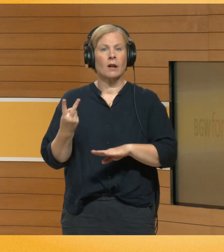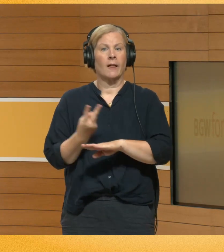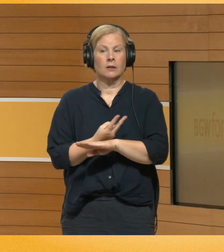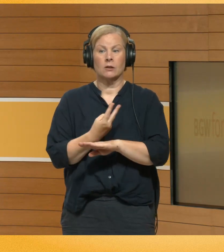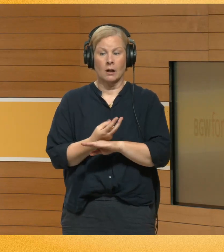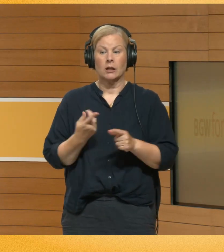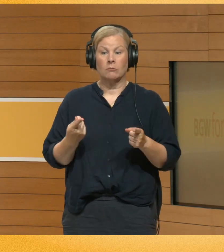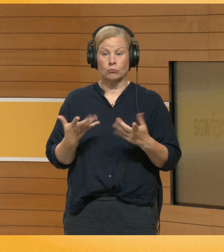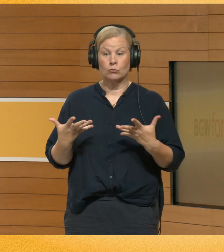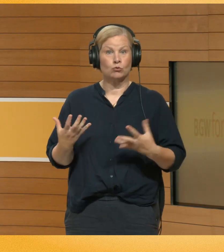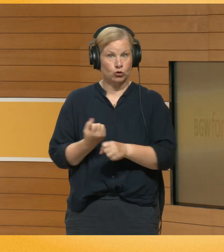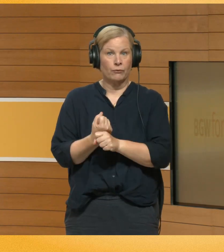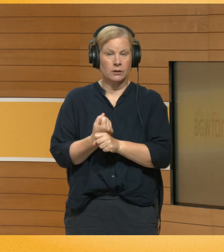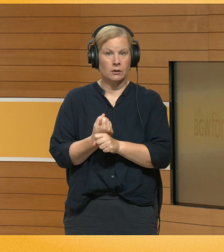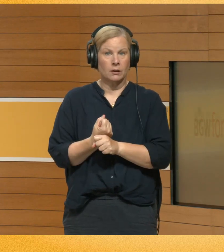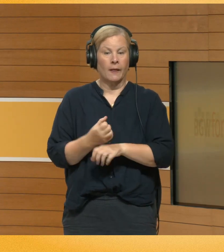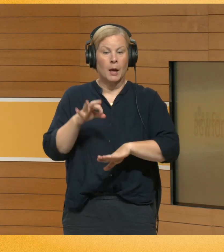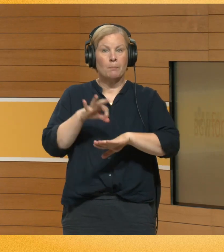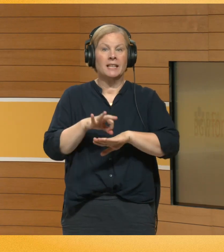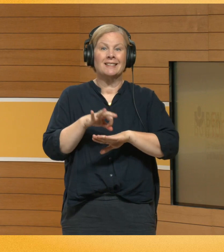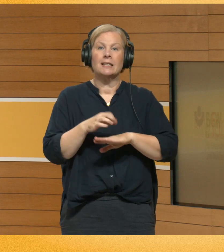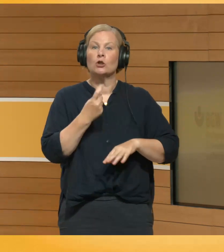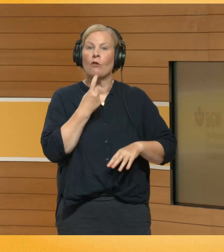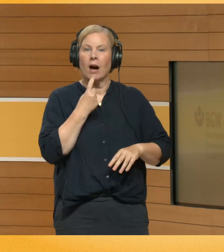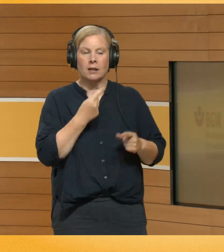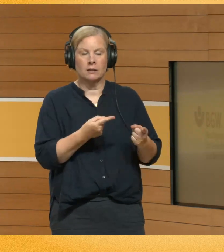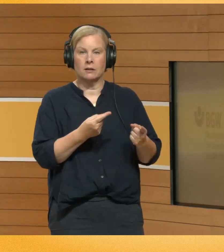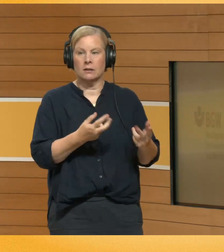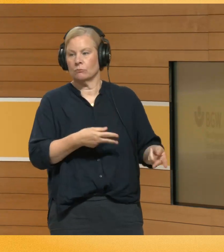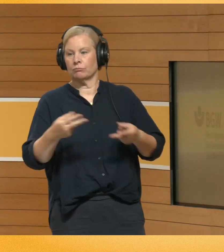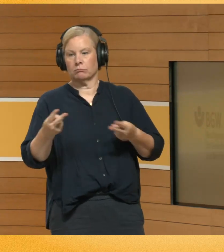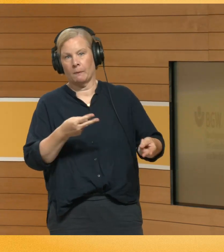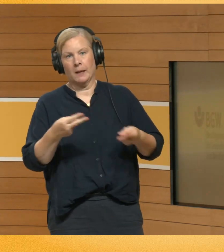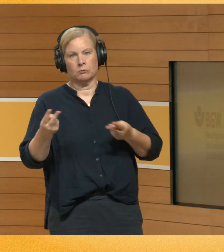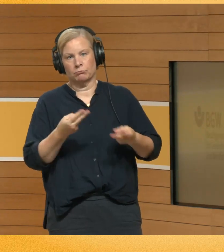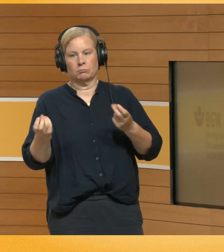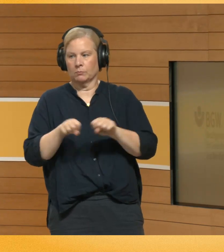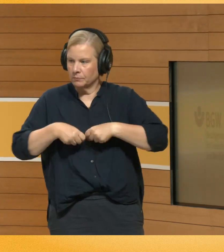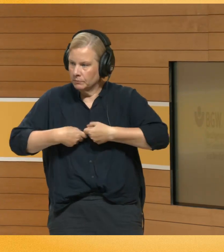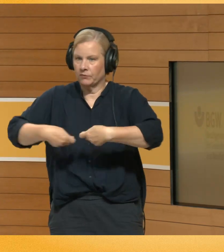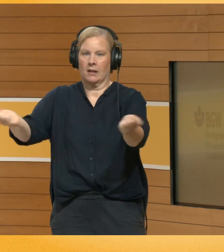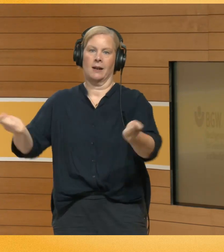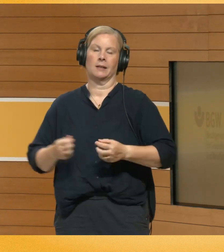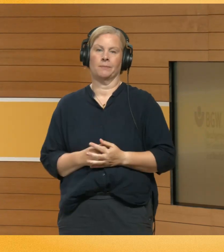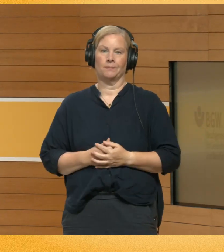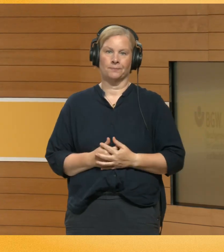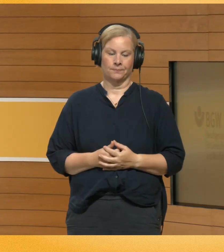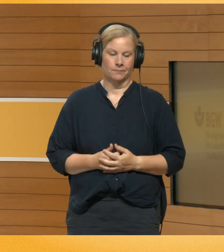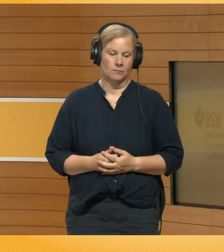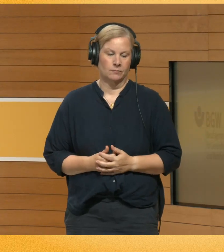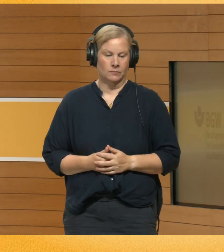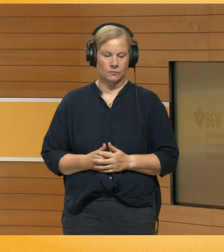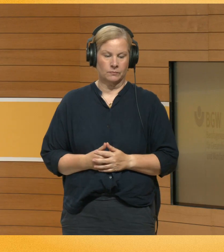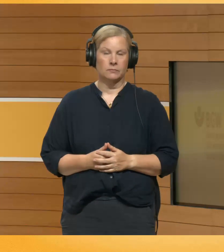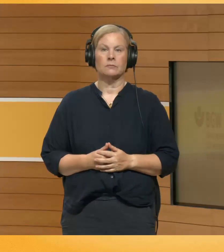called the zipline drone technology. So these are the pre-pandemic, I would say, levers